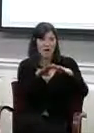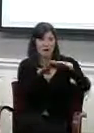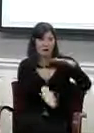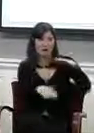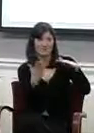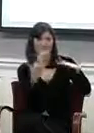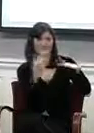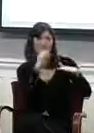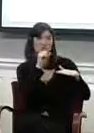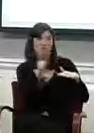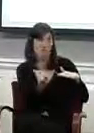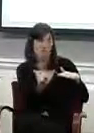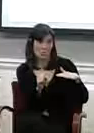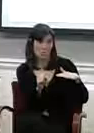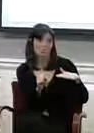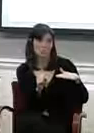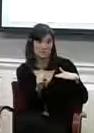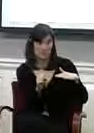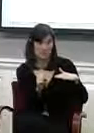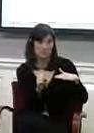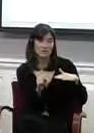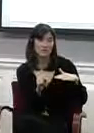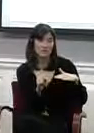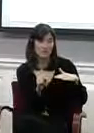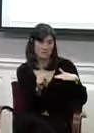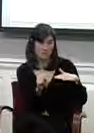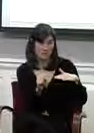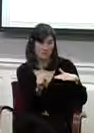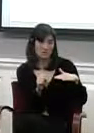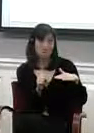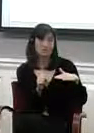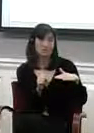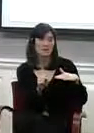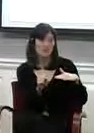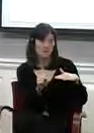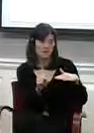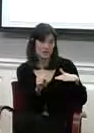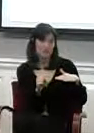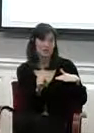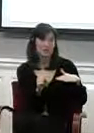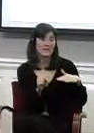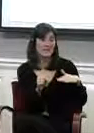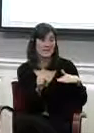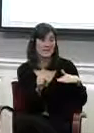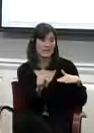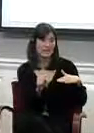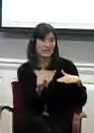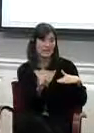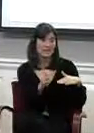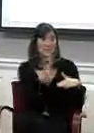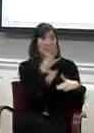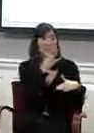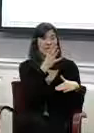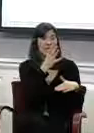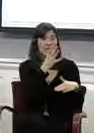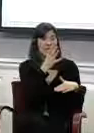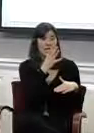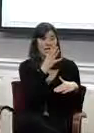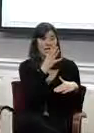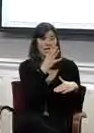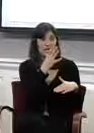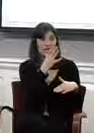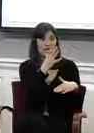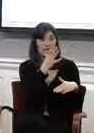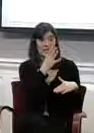15. The ratio of estimated female to male earned income in the country is about half, less than half, and more